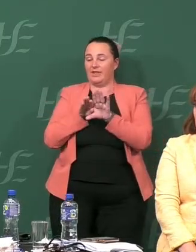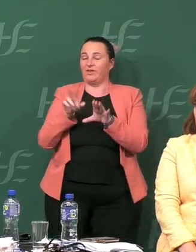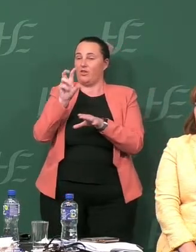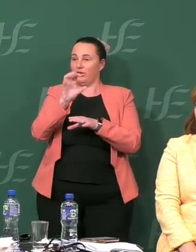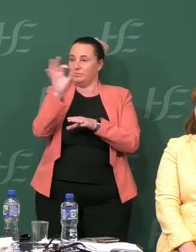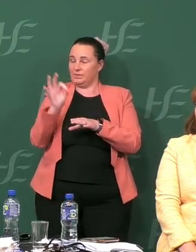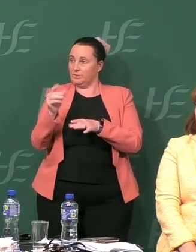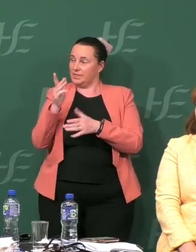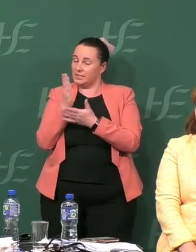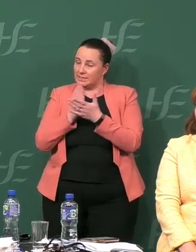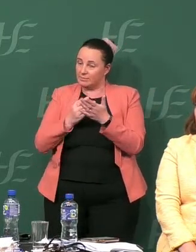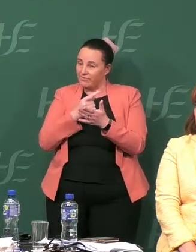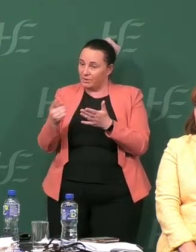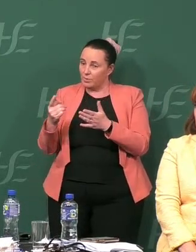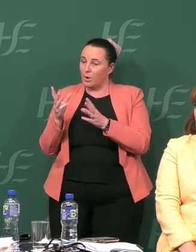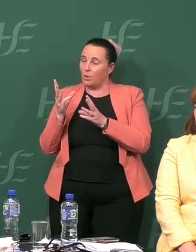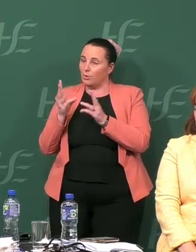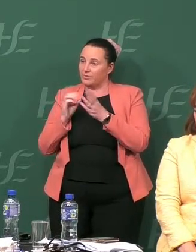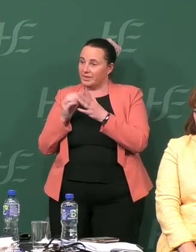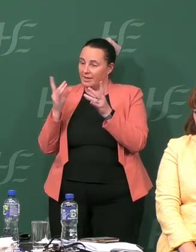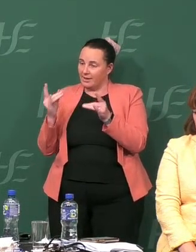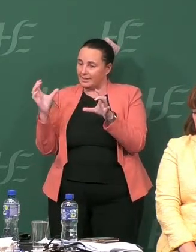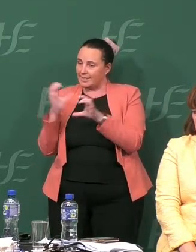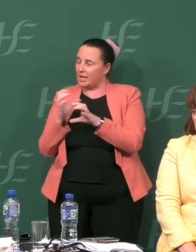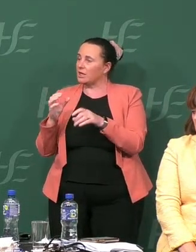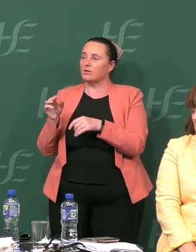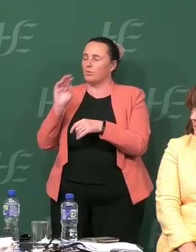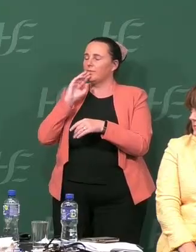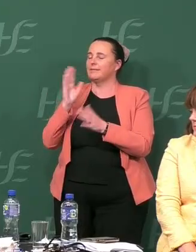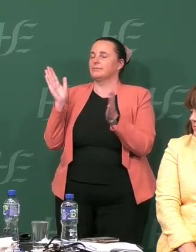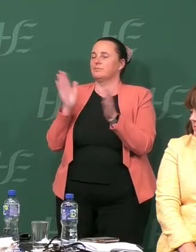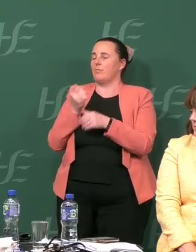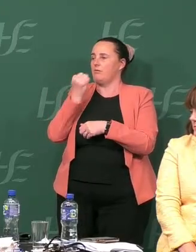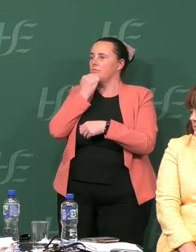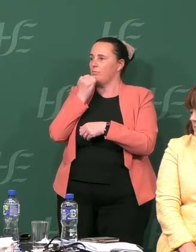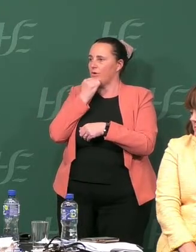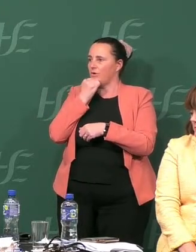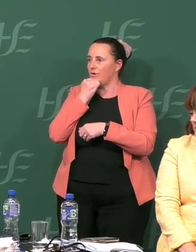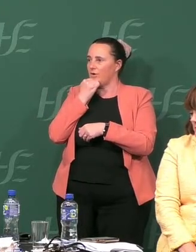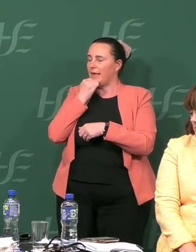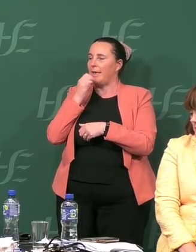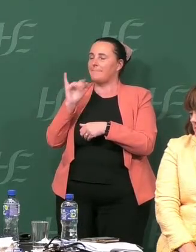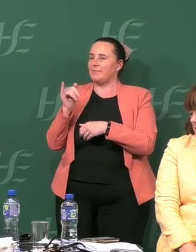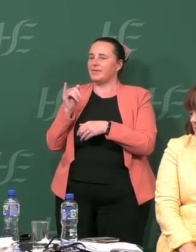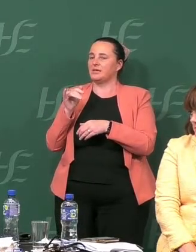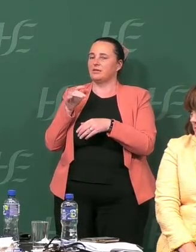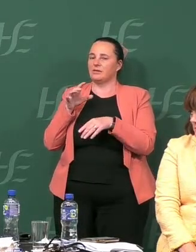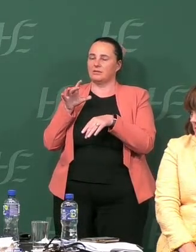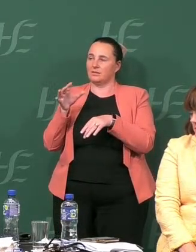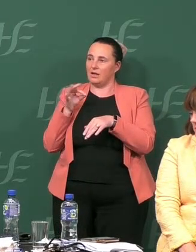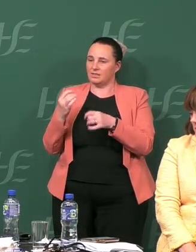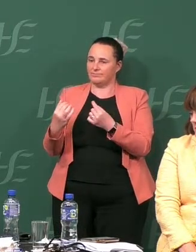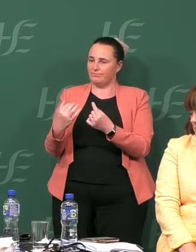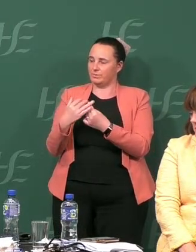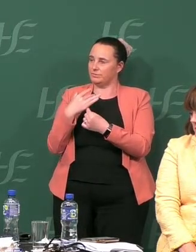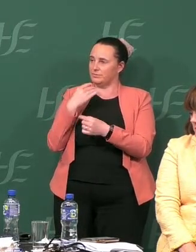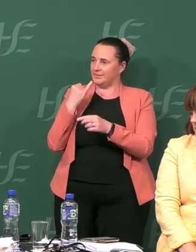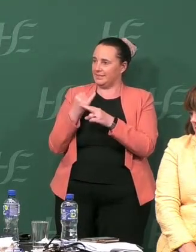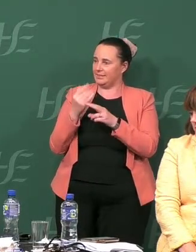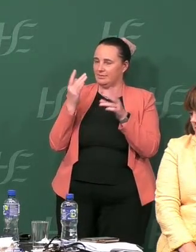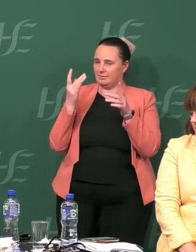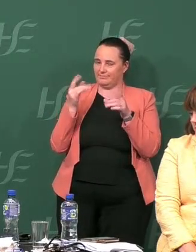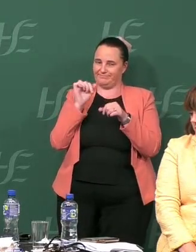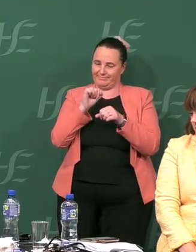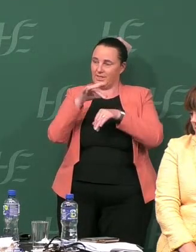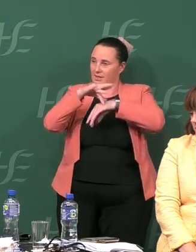you say some of them would have been healthcare? No, a small number may have become infected in hospital. For example, we had an